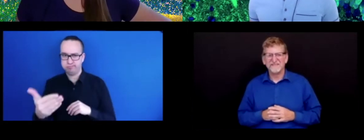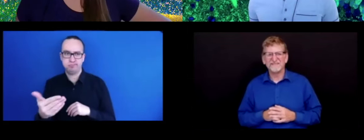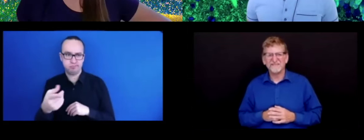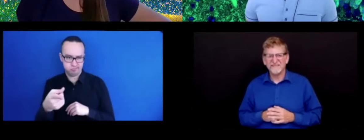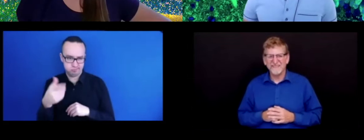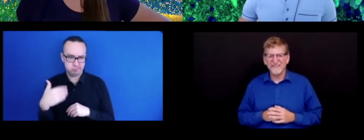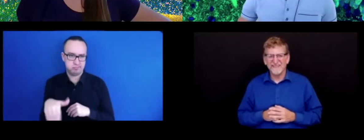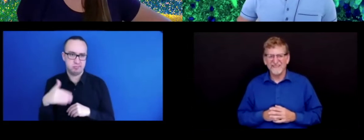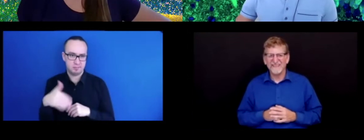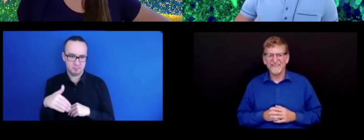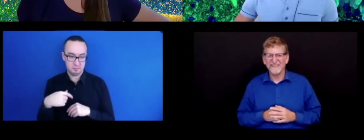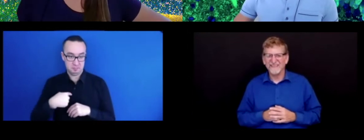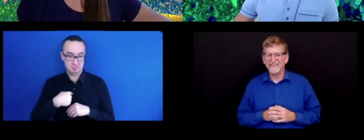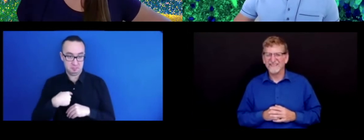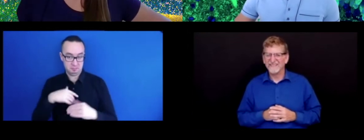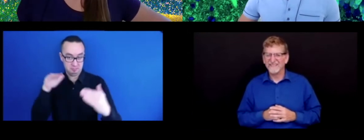I'm not sure I could have done that well.